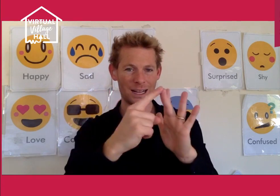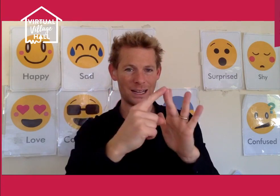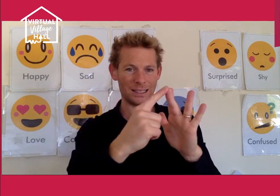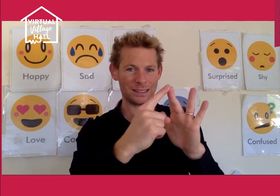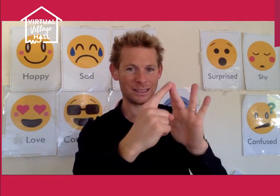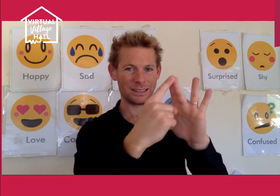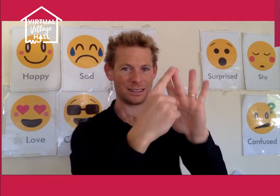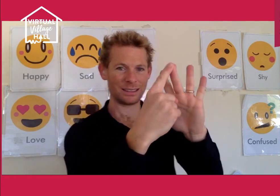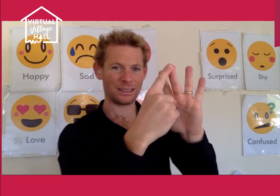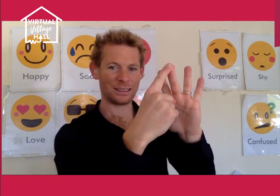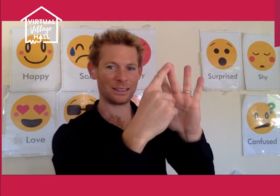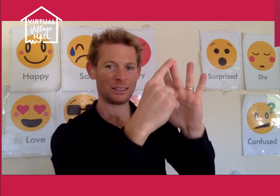I,